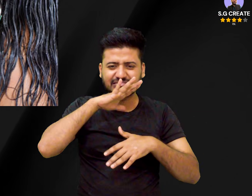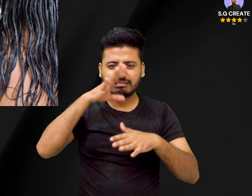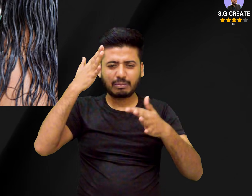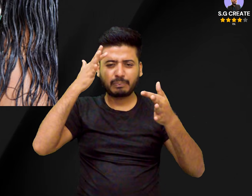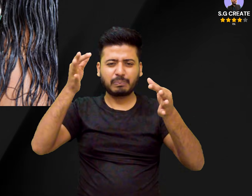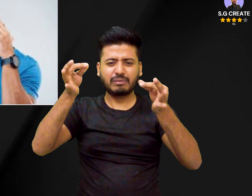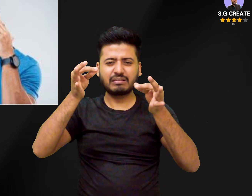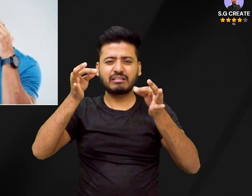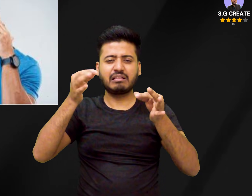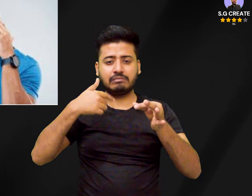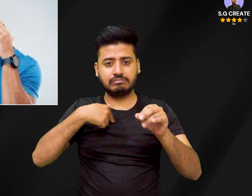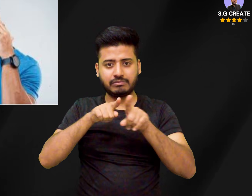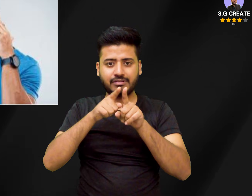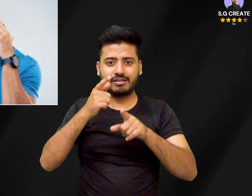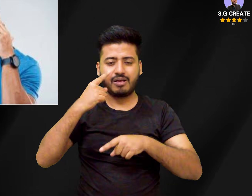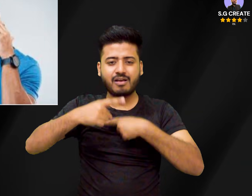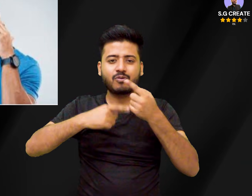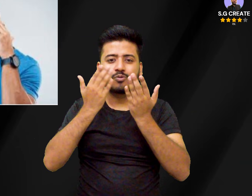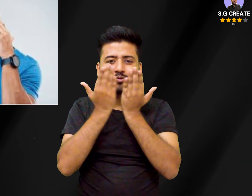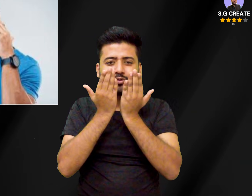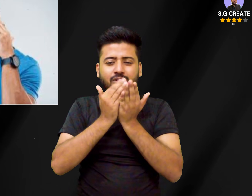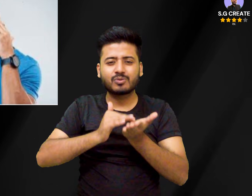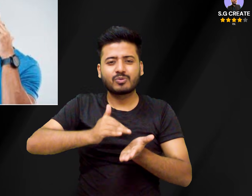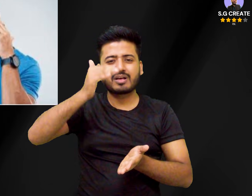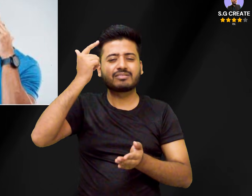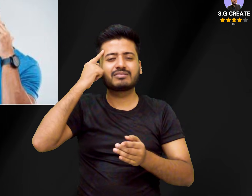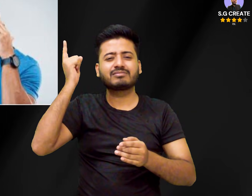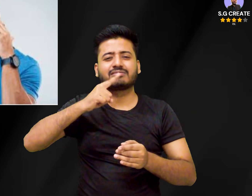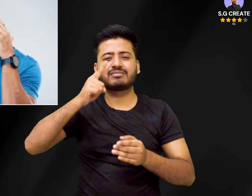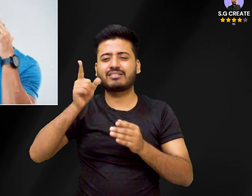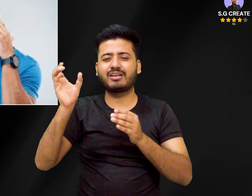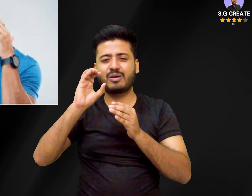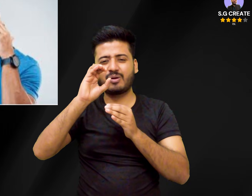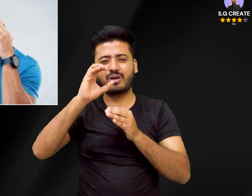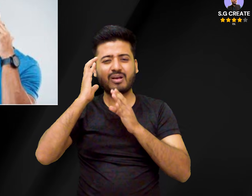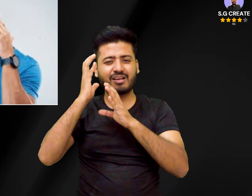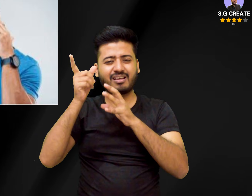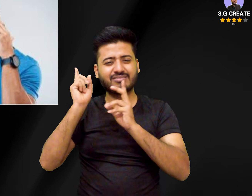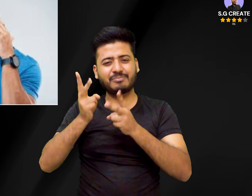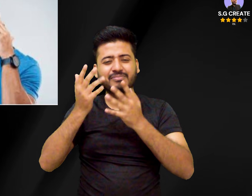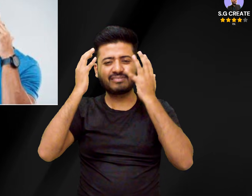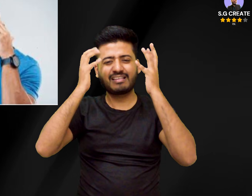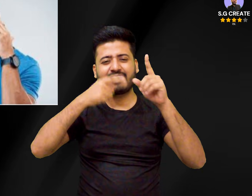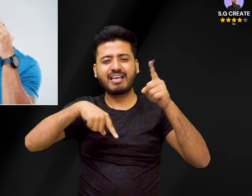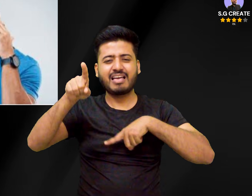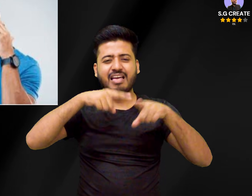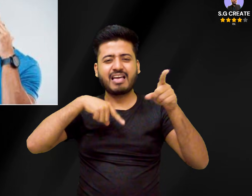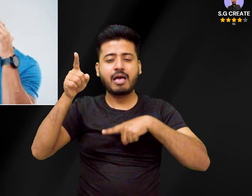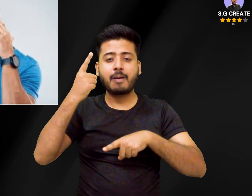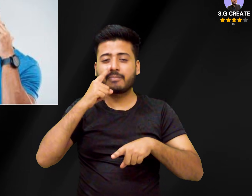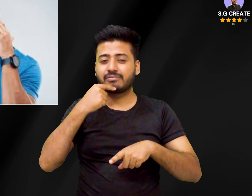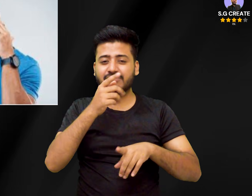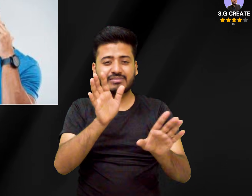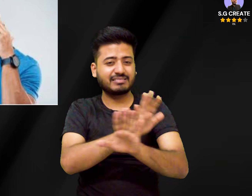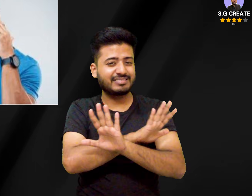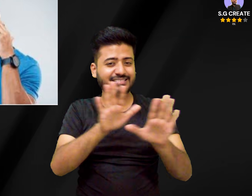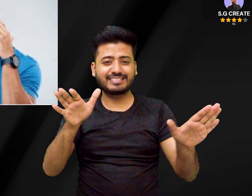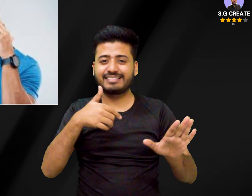expensive. Regular or hot-pressed oils involve higher heat and sometimes chemical solvents to extract the maximum amount of